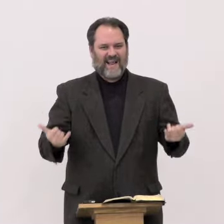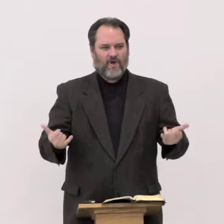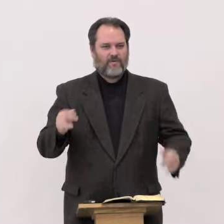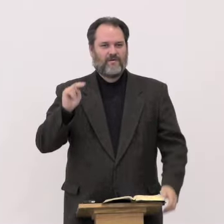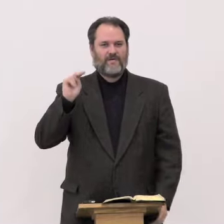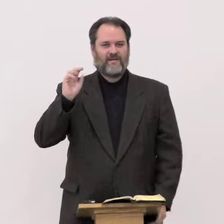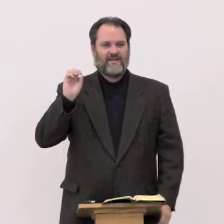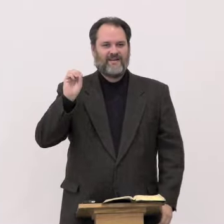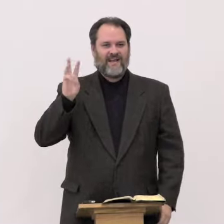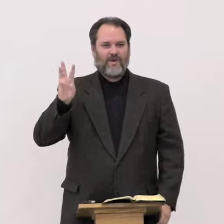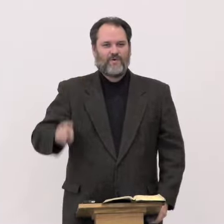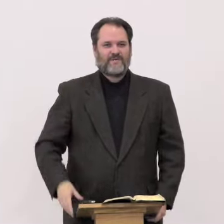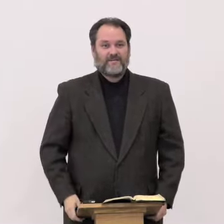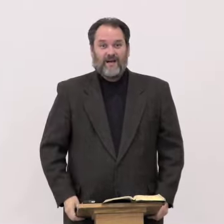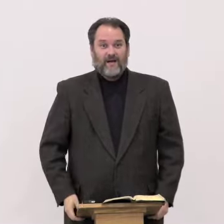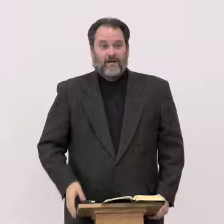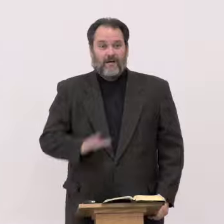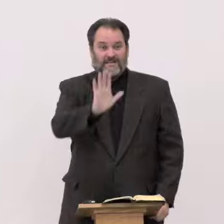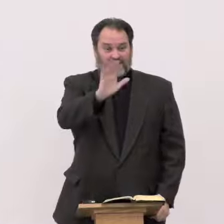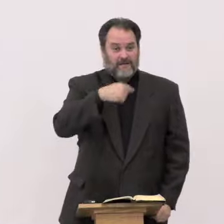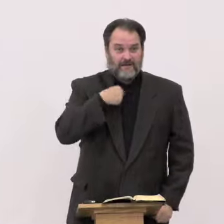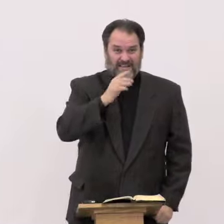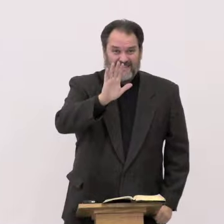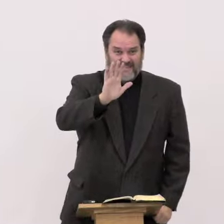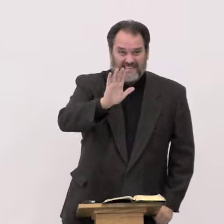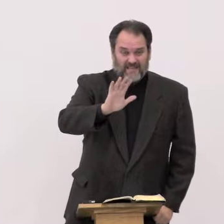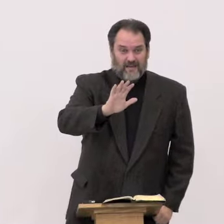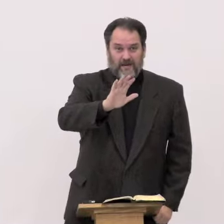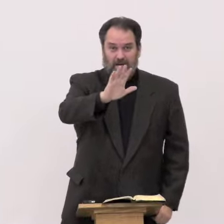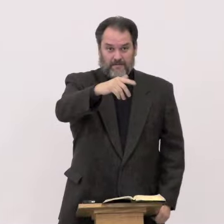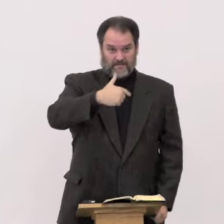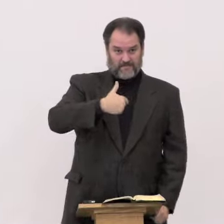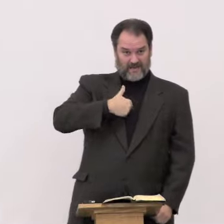sleep in separate rooms right now. Right now.